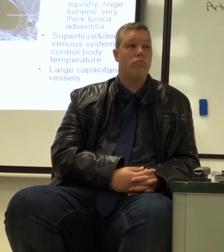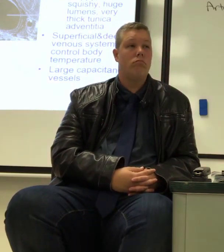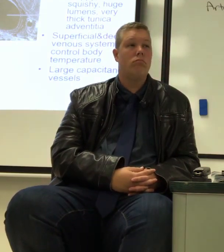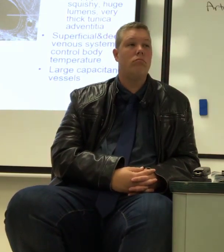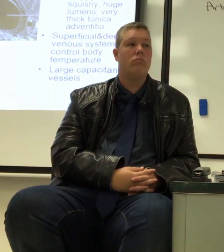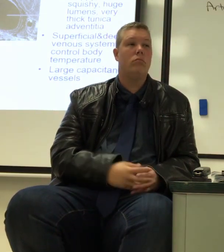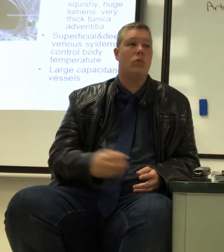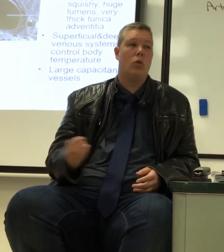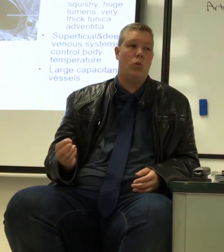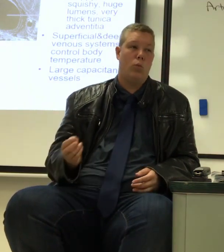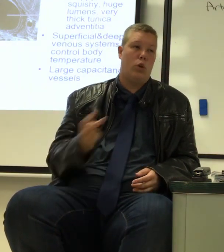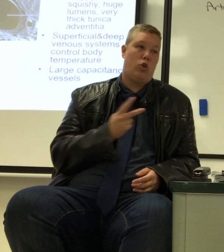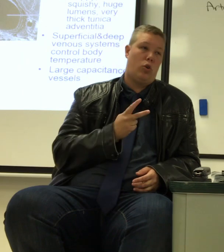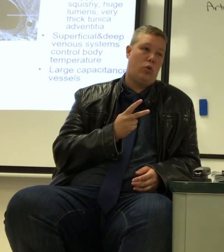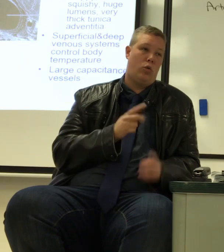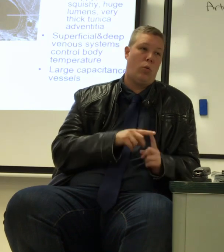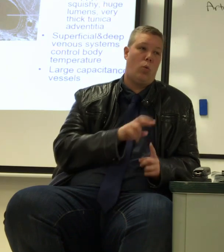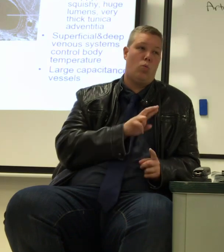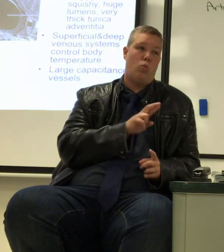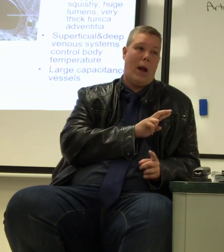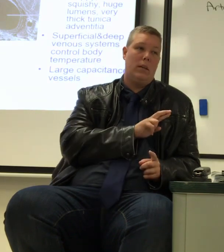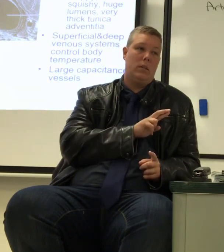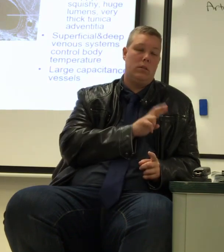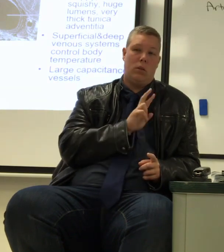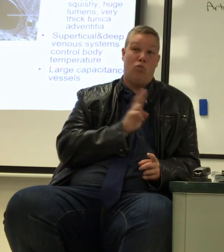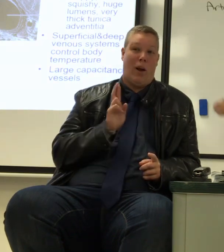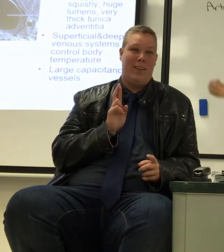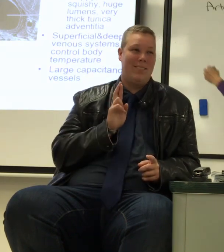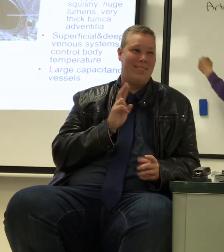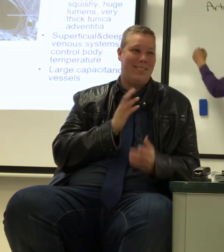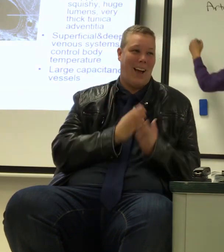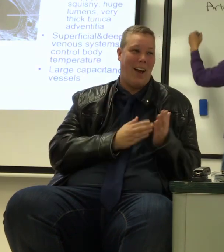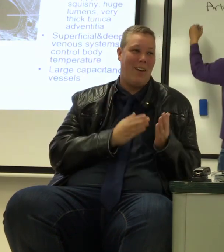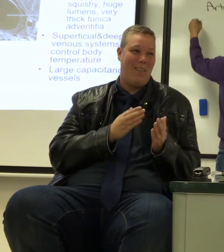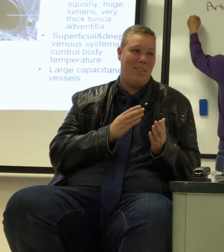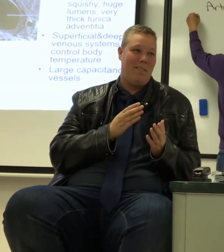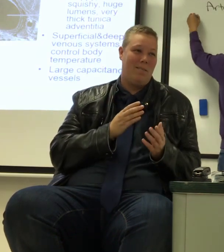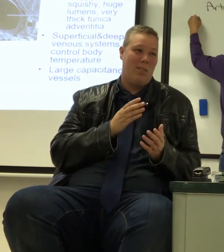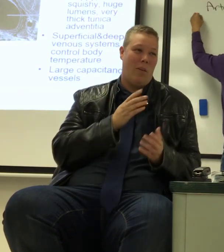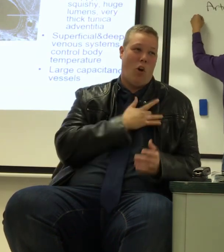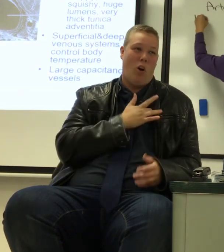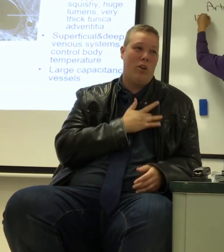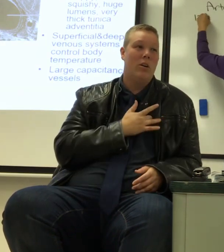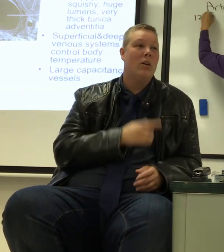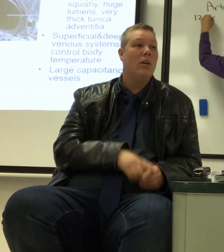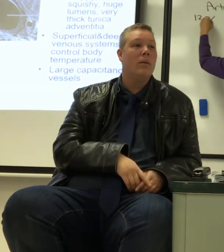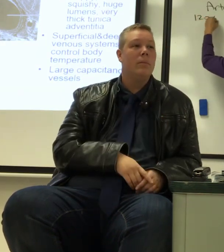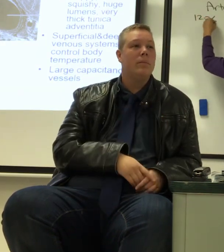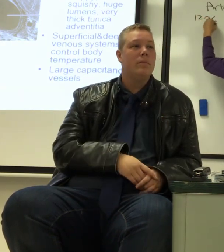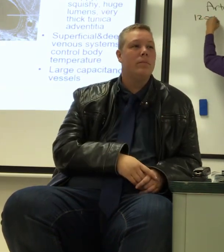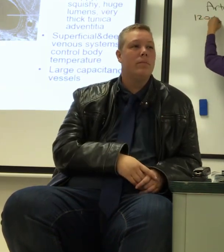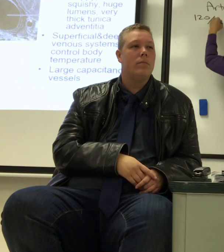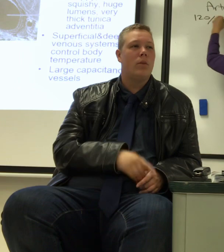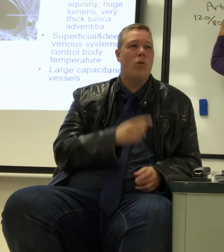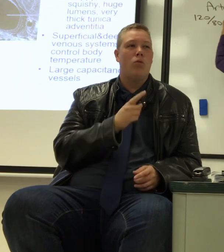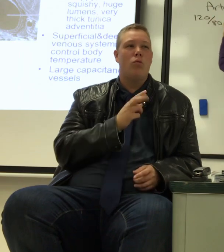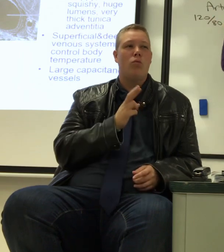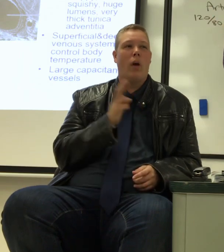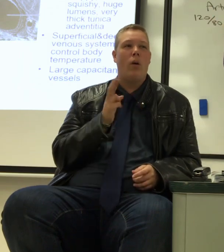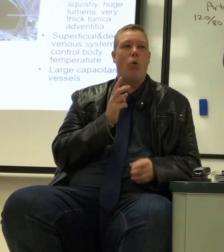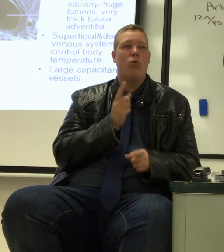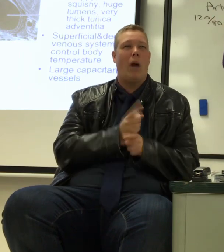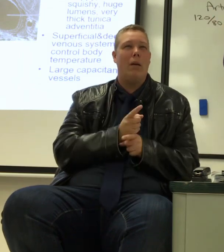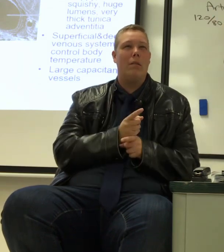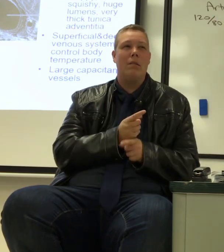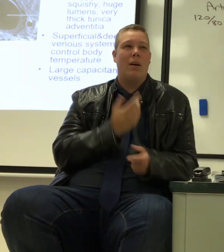Return it to the right side of the heart. Now for the arteries, we observe high pressures. Put a number to it, 120/80. We always